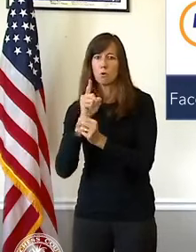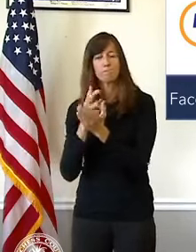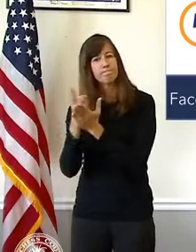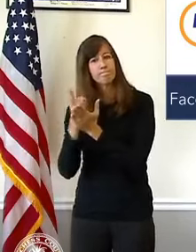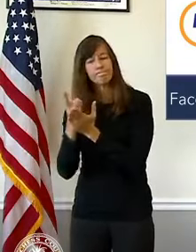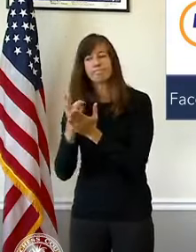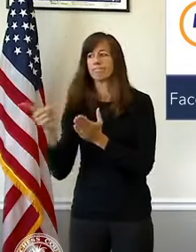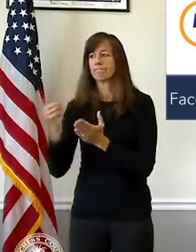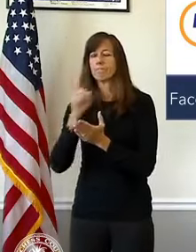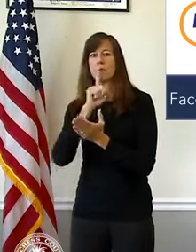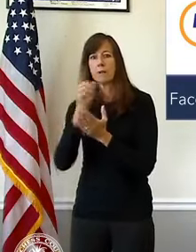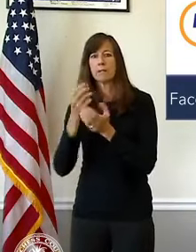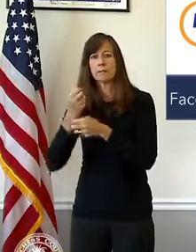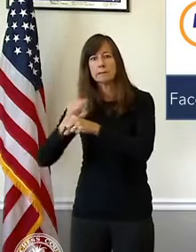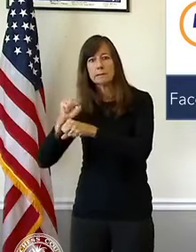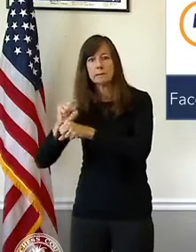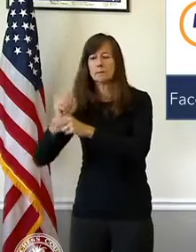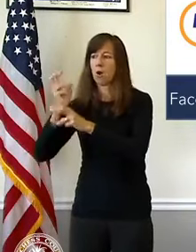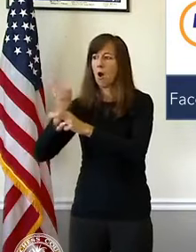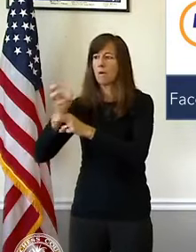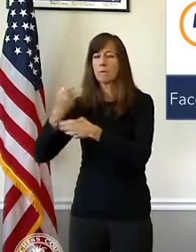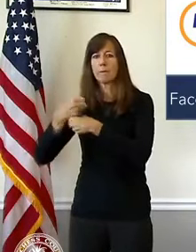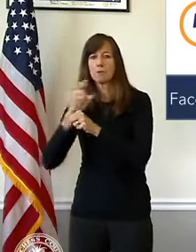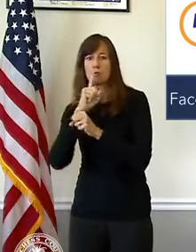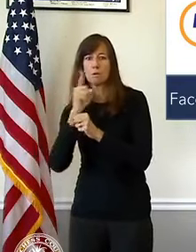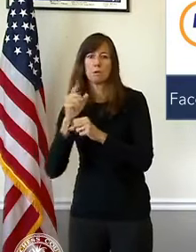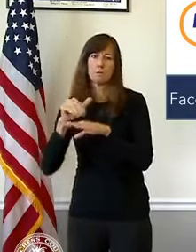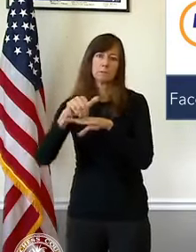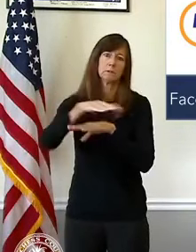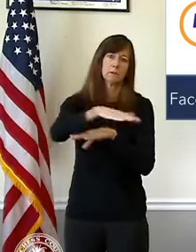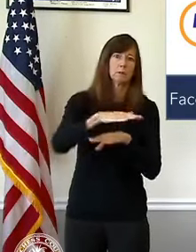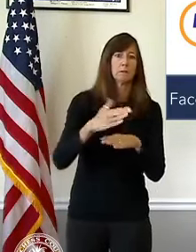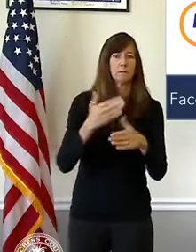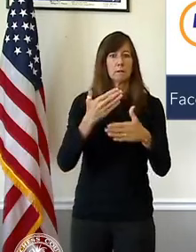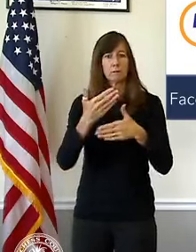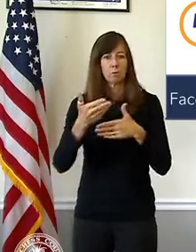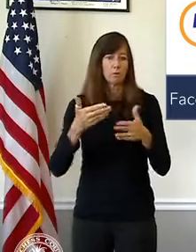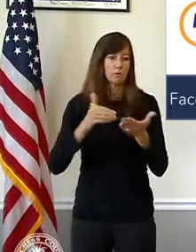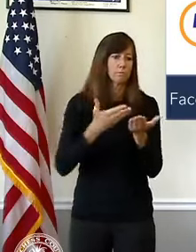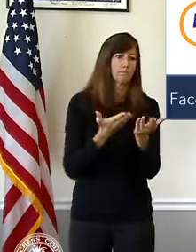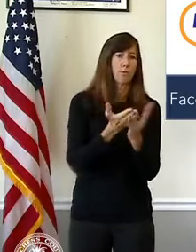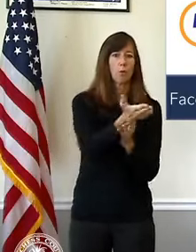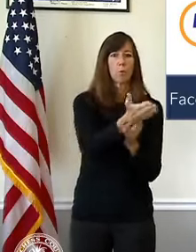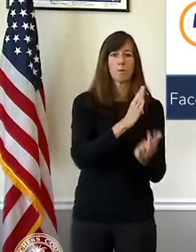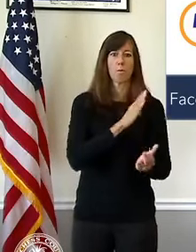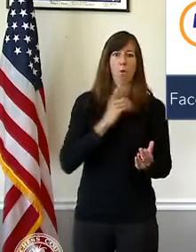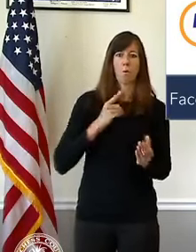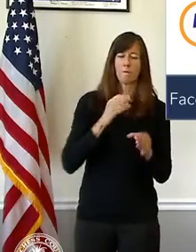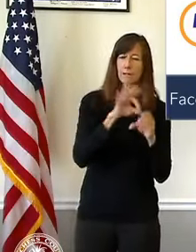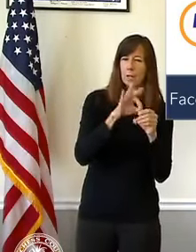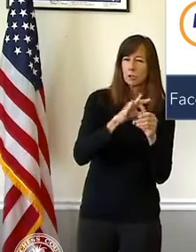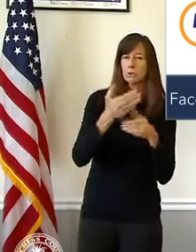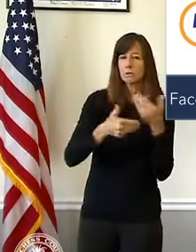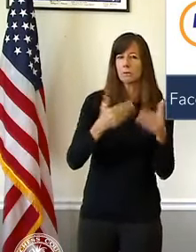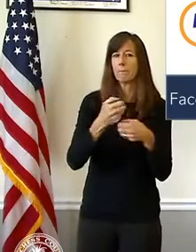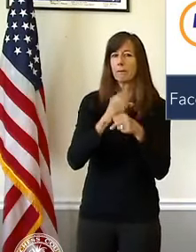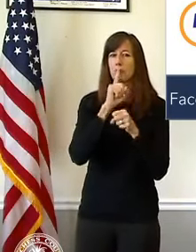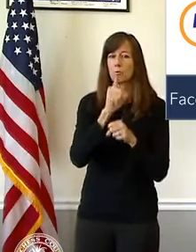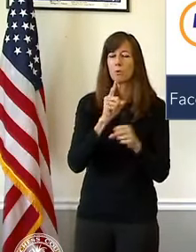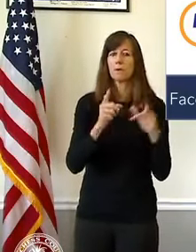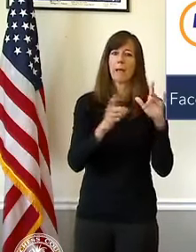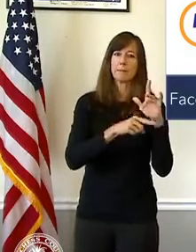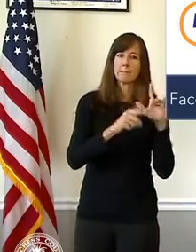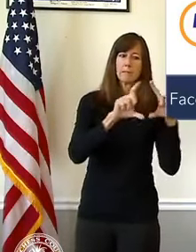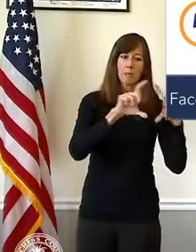getting them through the system and to the Board of Elections, and ultimately absentee balloting. So you'll have, again, that opportunity to vote